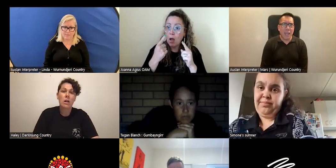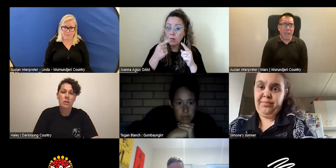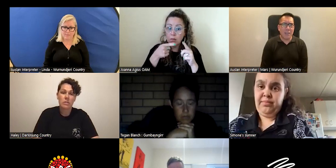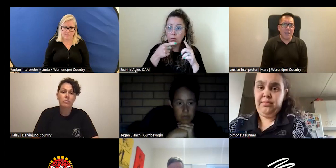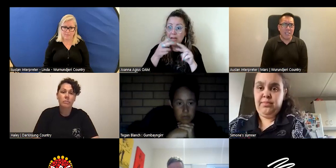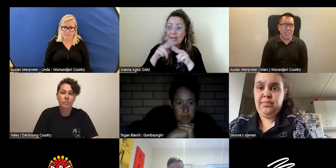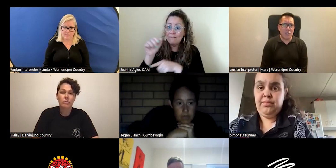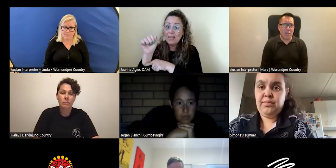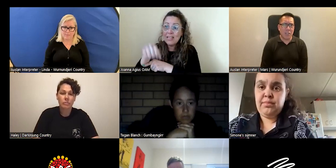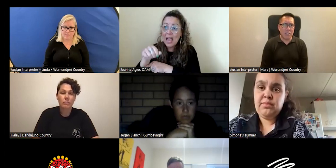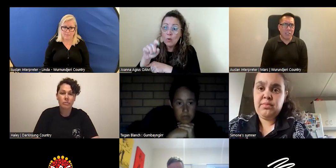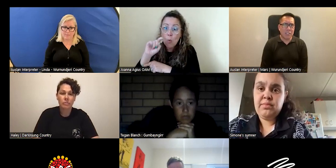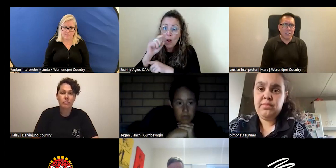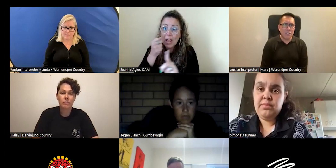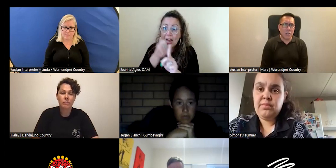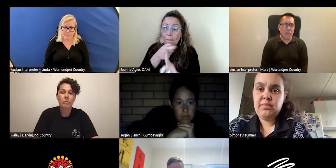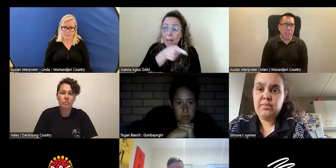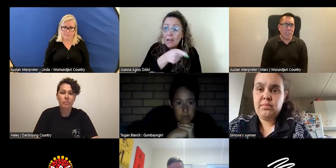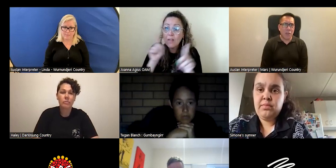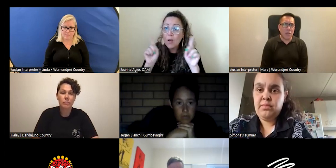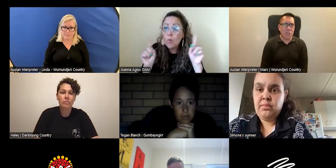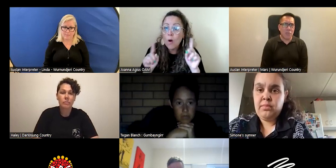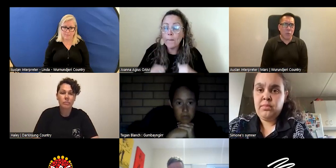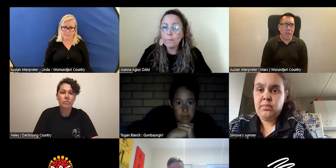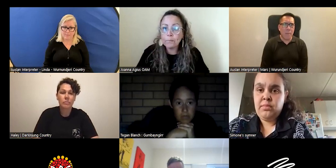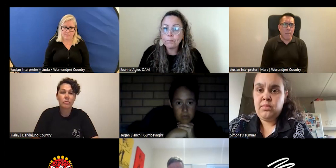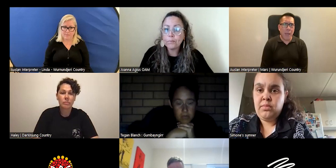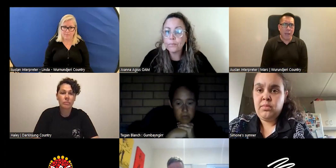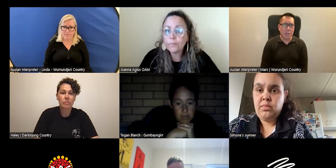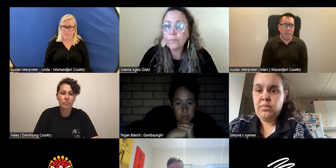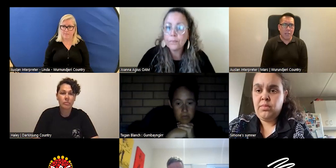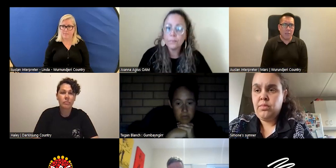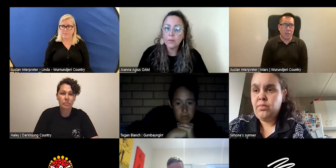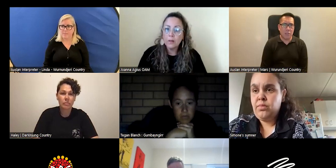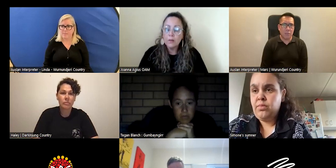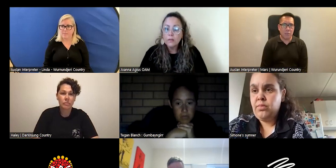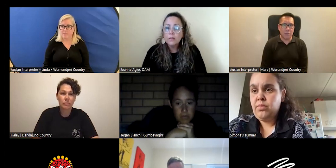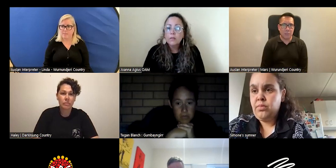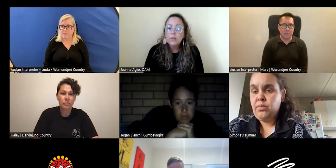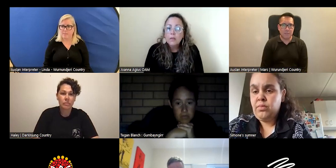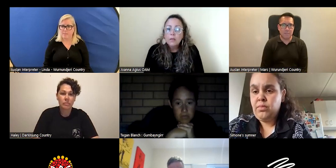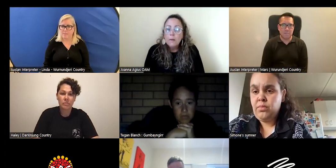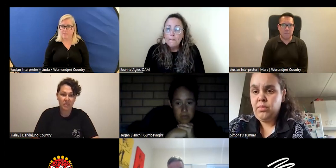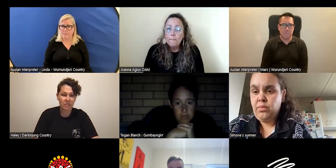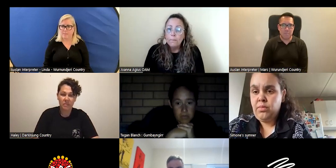our land, etc. So if the yes vote goes through, will that impact the native title?